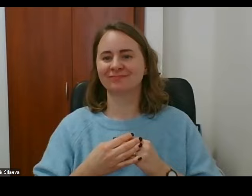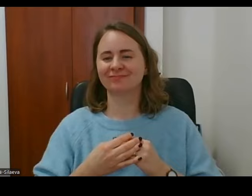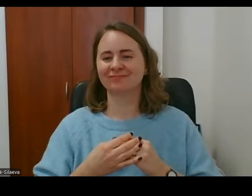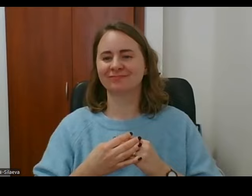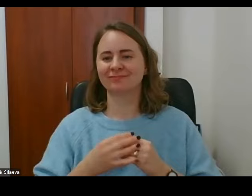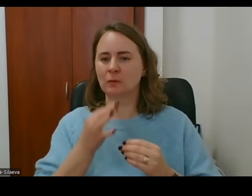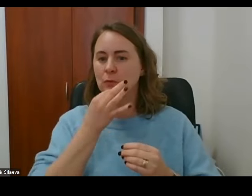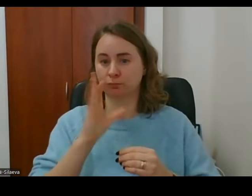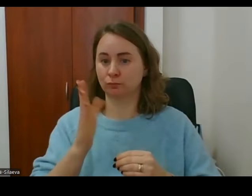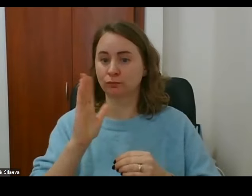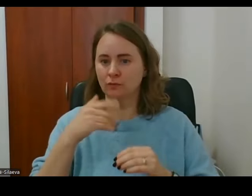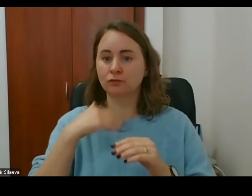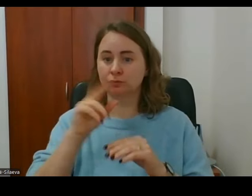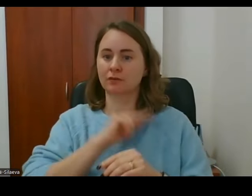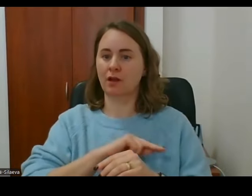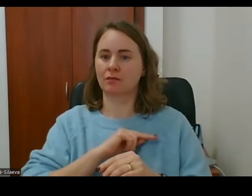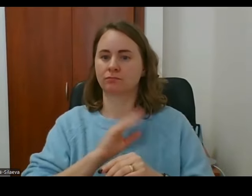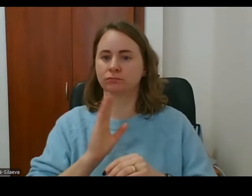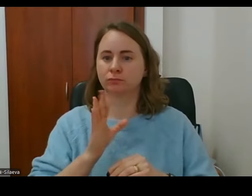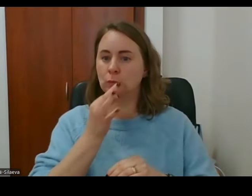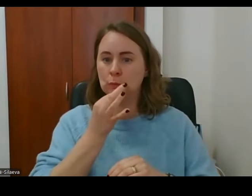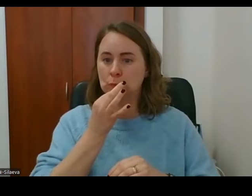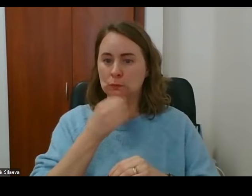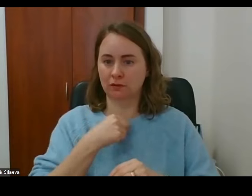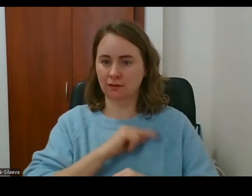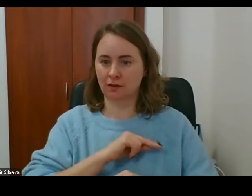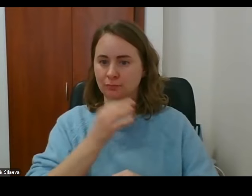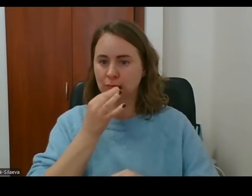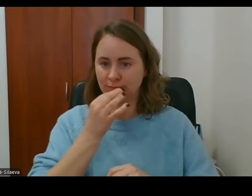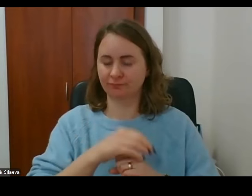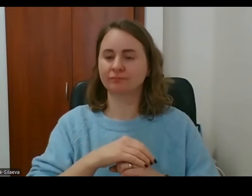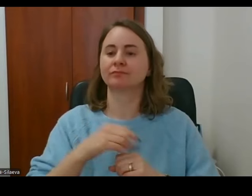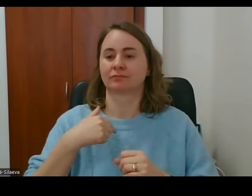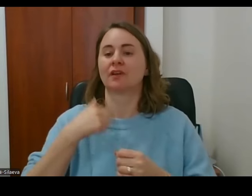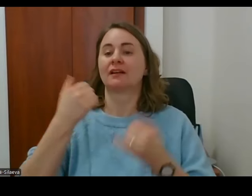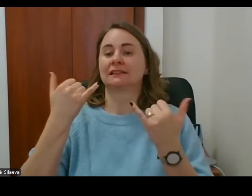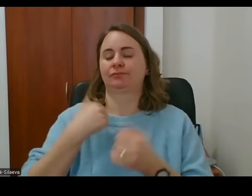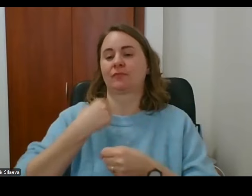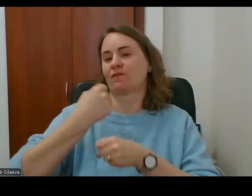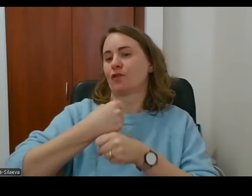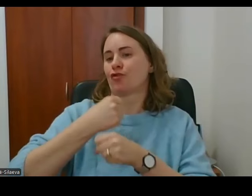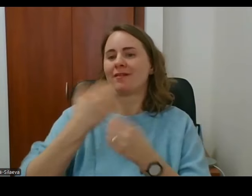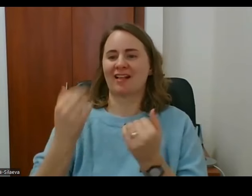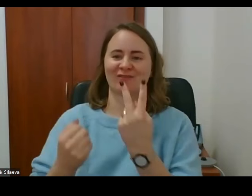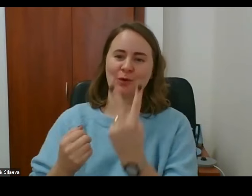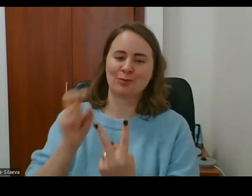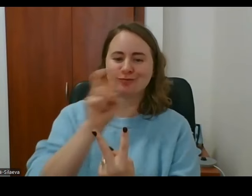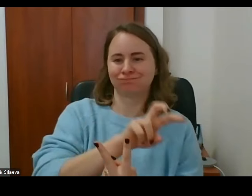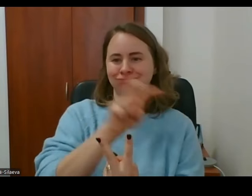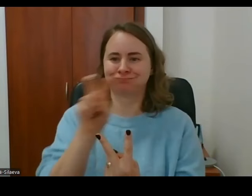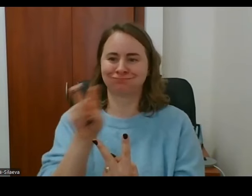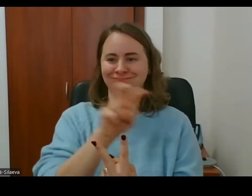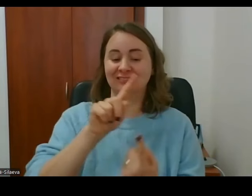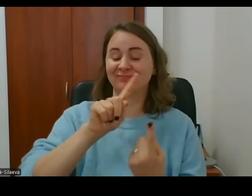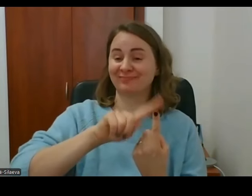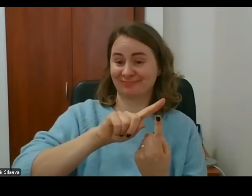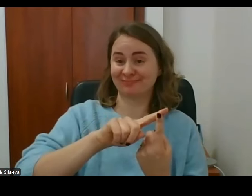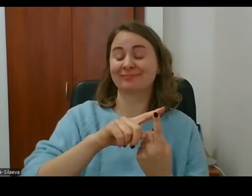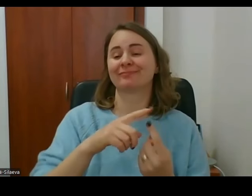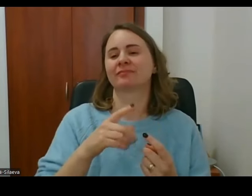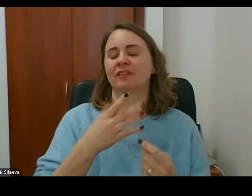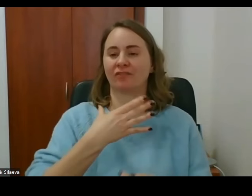that right now she. Okay. Yes, thank you. So I work at